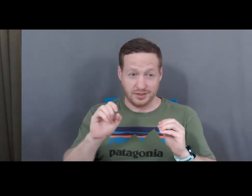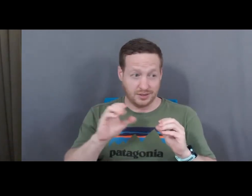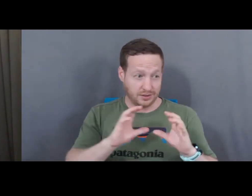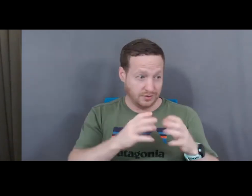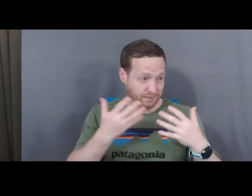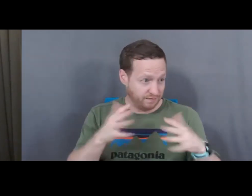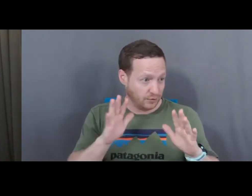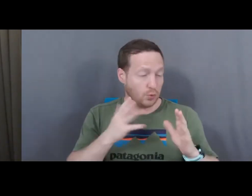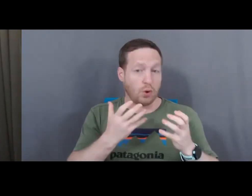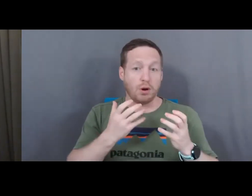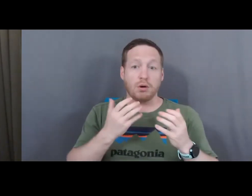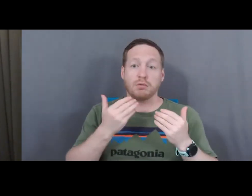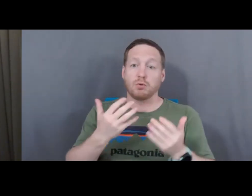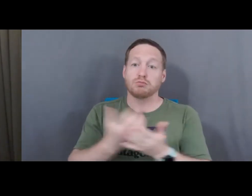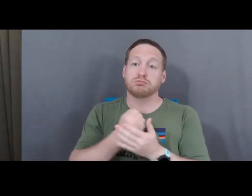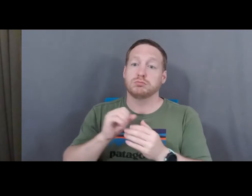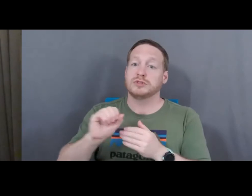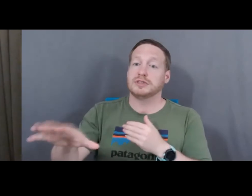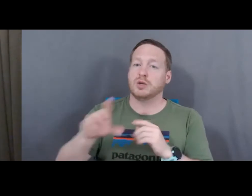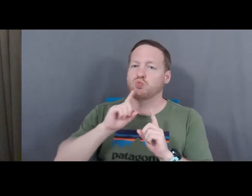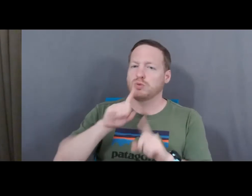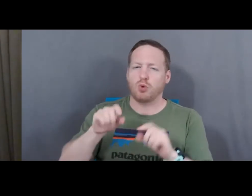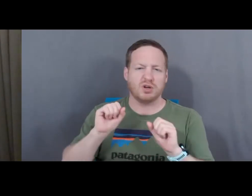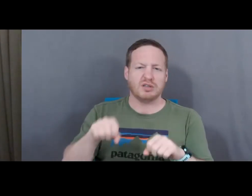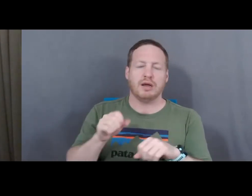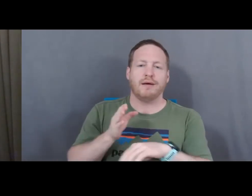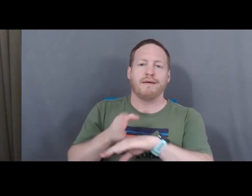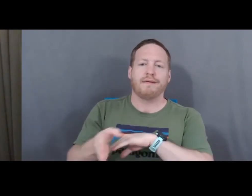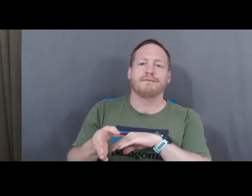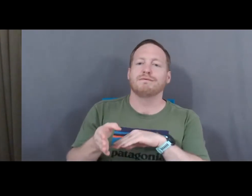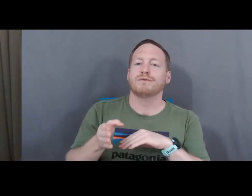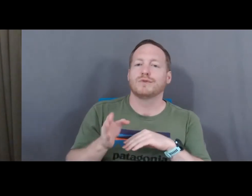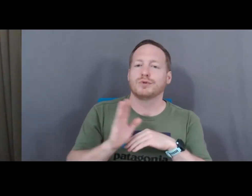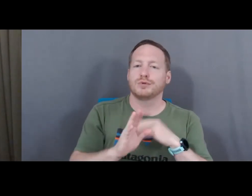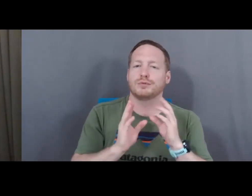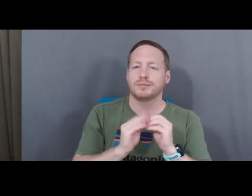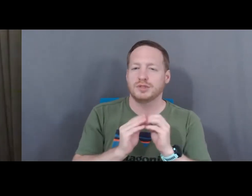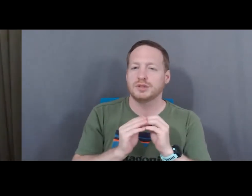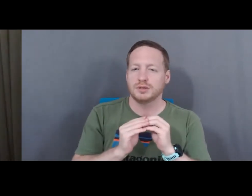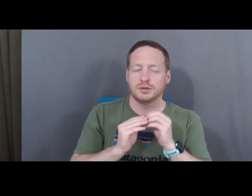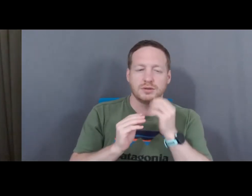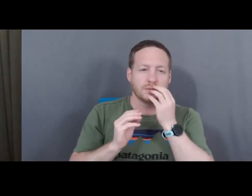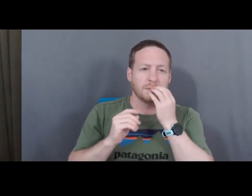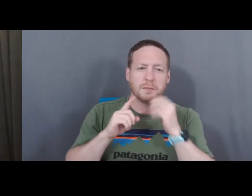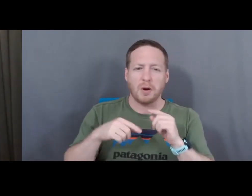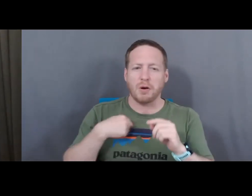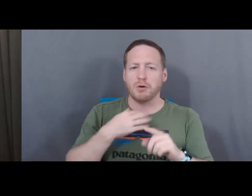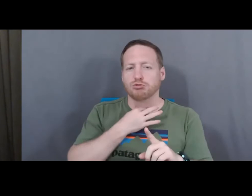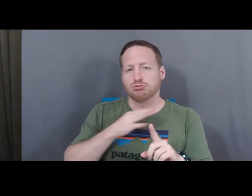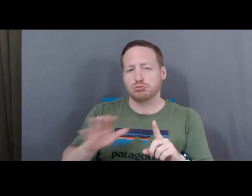more in advance, or if the committee after the meeting wants to send a report, they could even. And that would be included